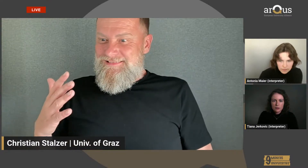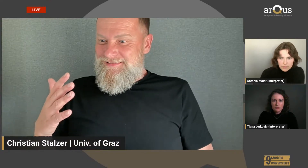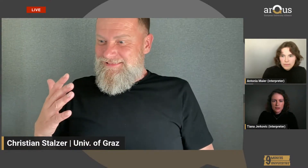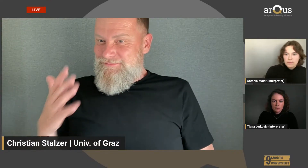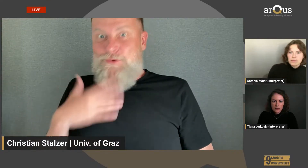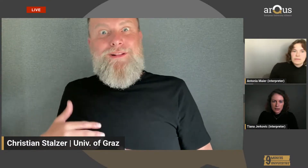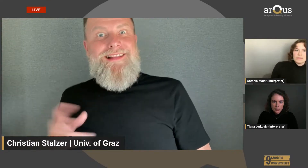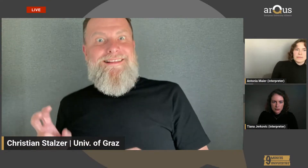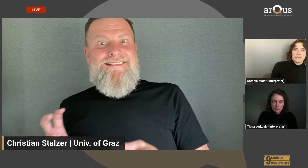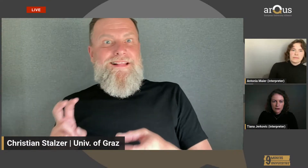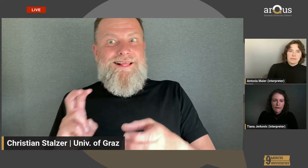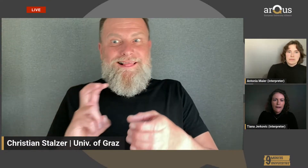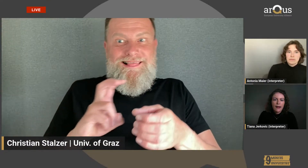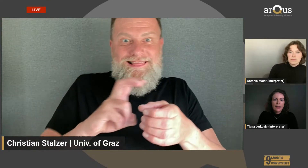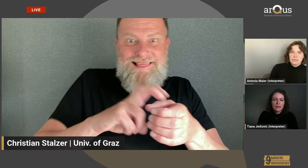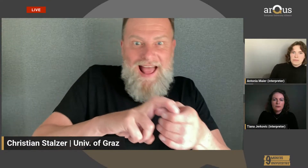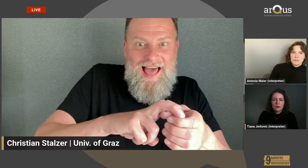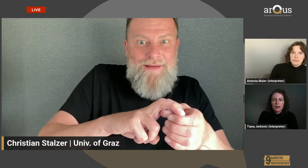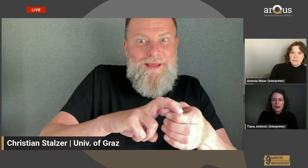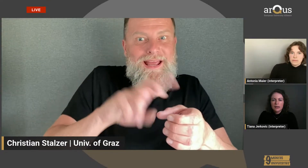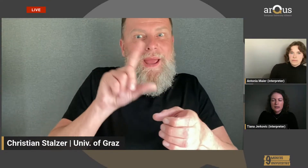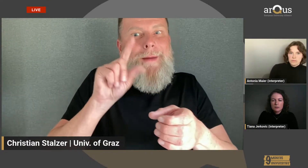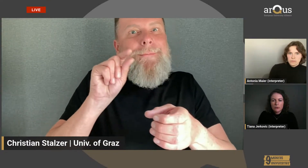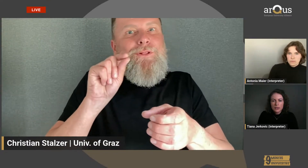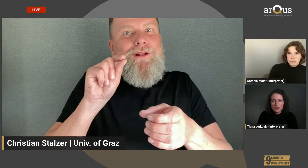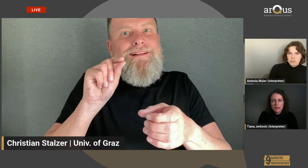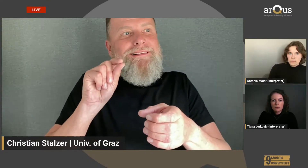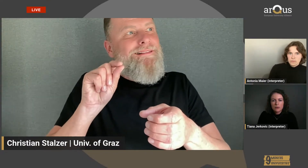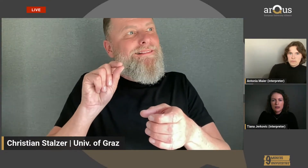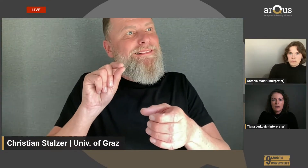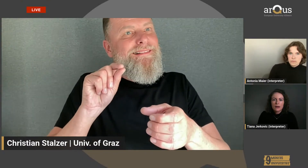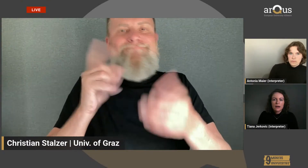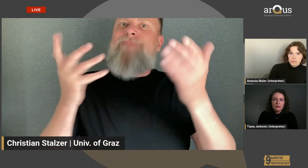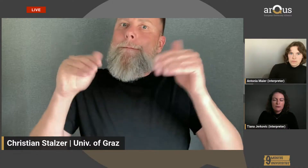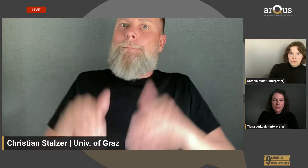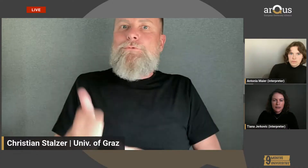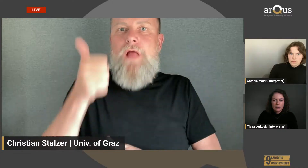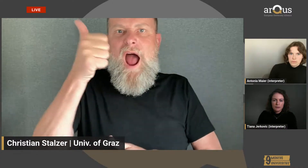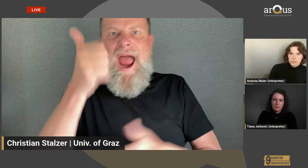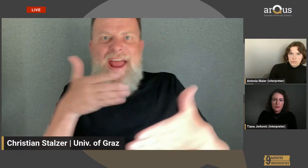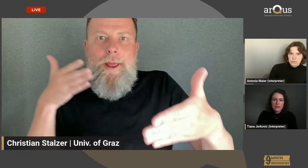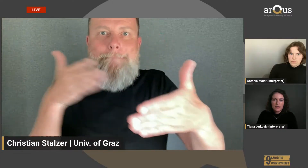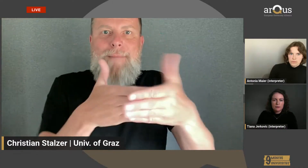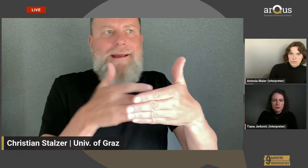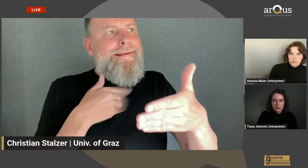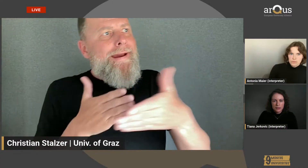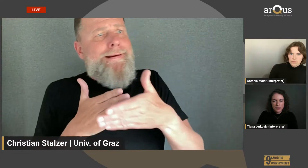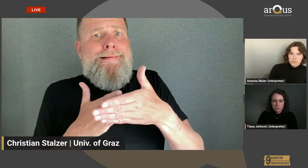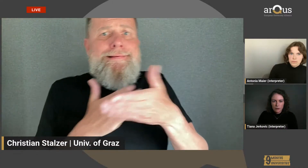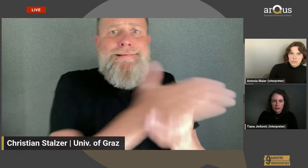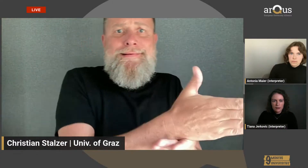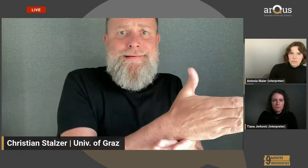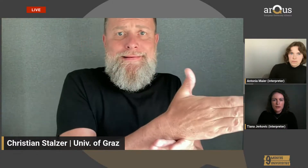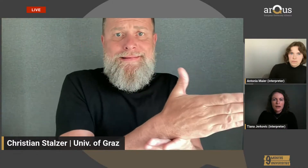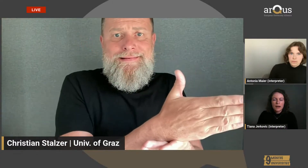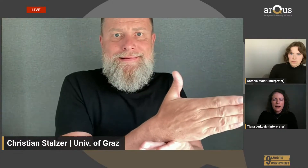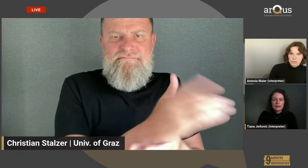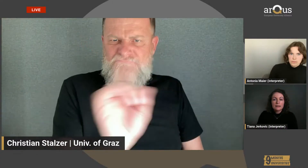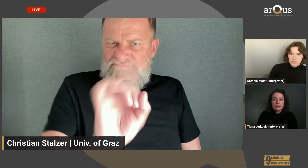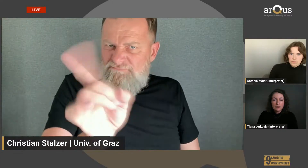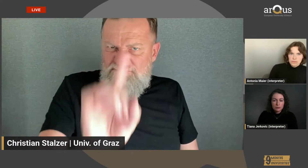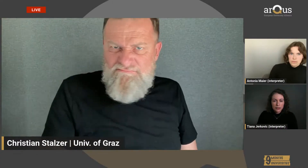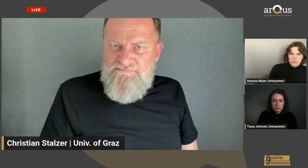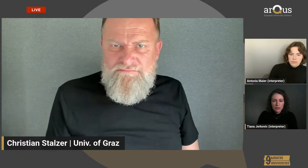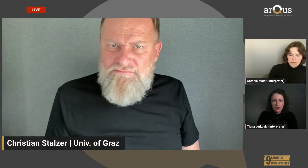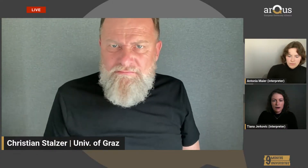forms of discrimination. And it is important that we think of them as the deaf community as well,